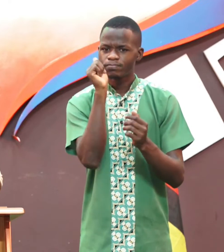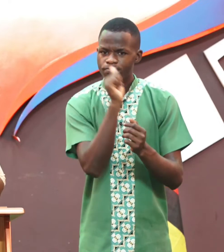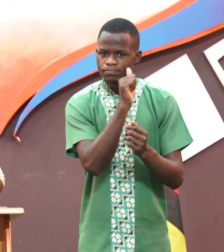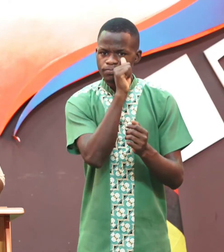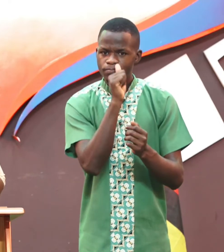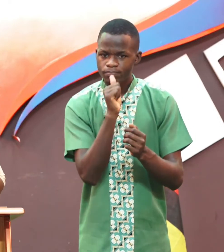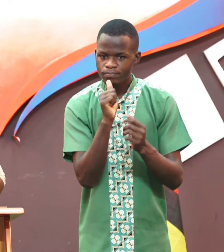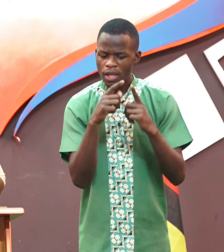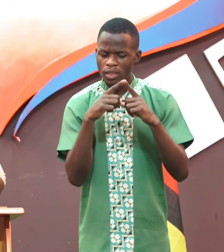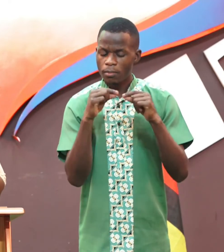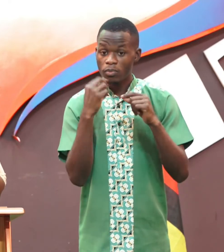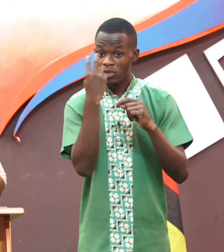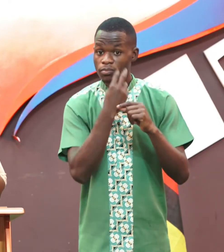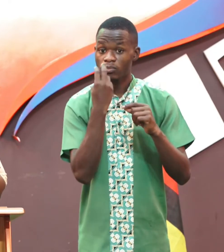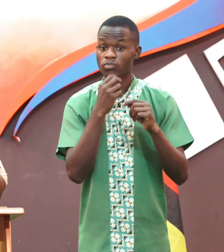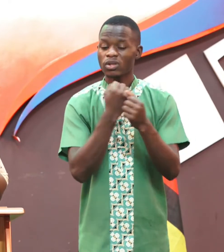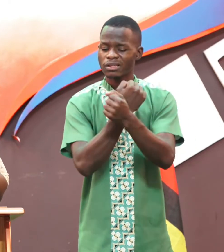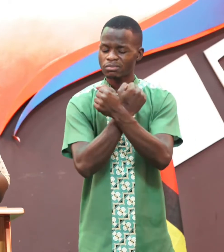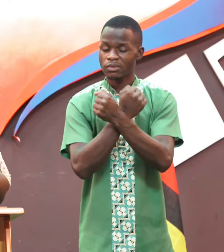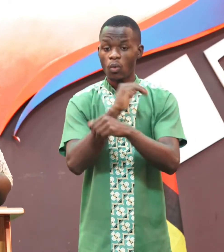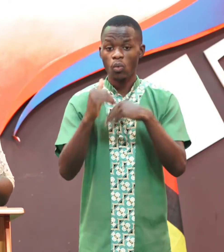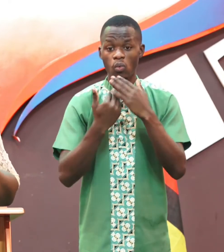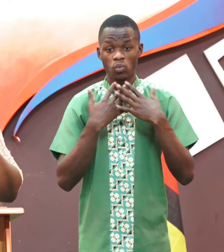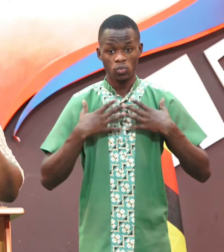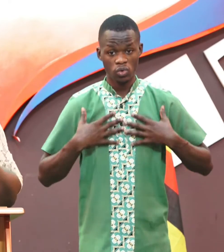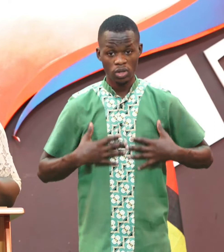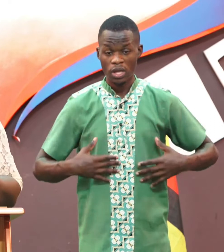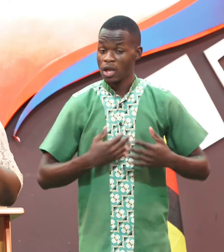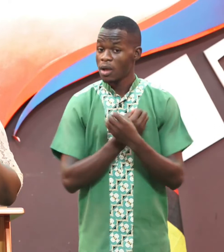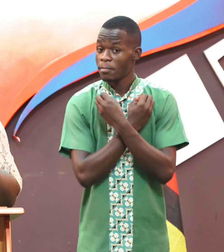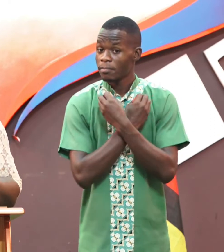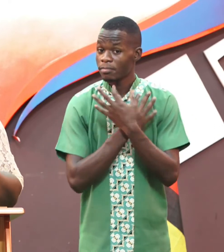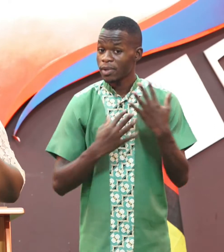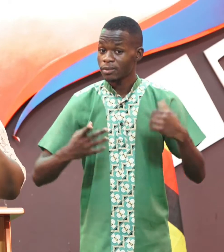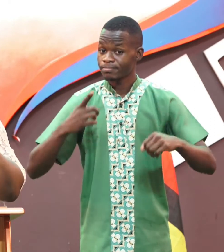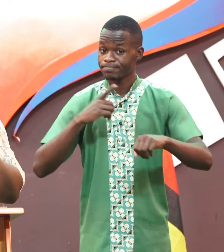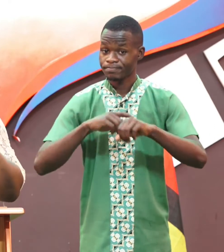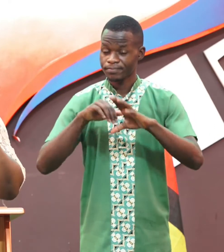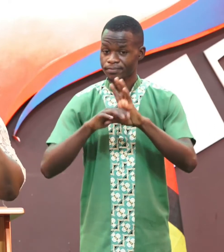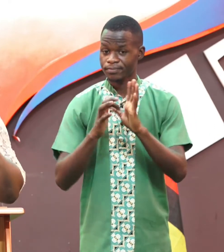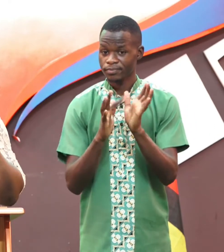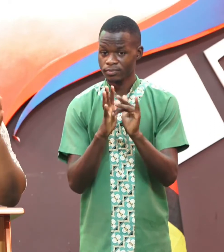The one who controls their mouth can control their whole body. Many